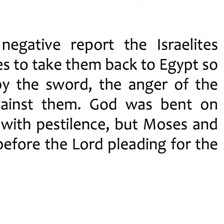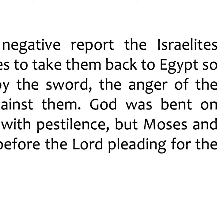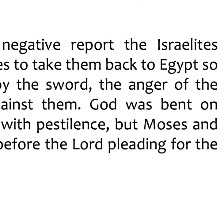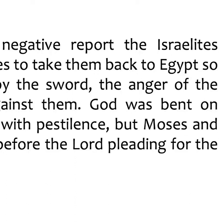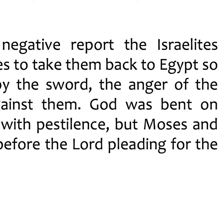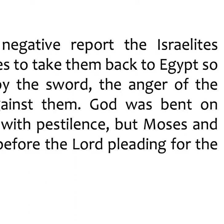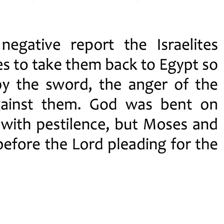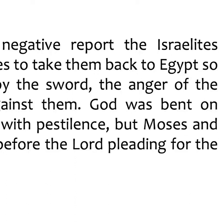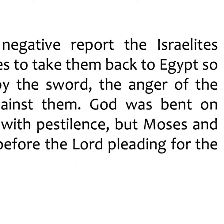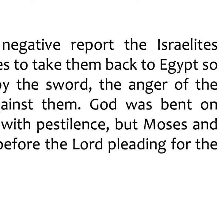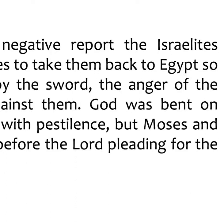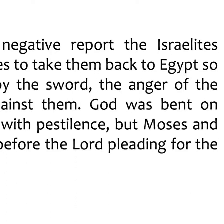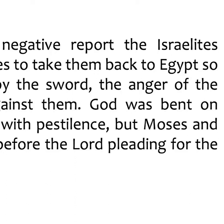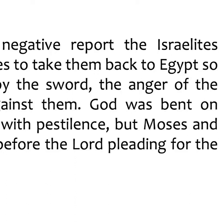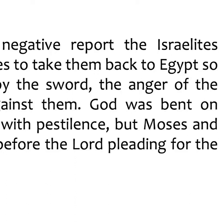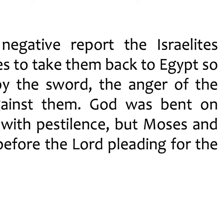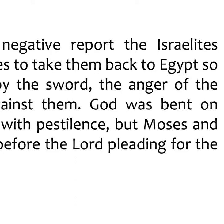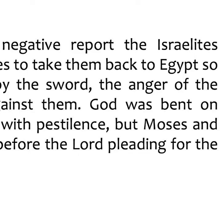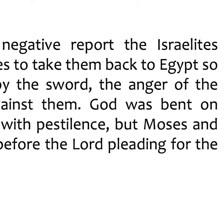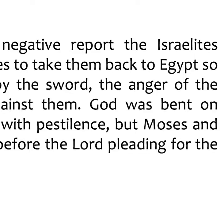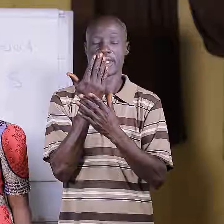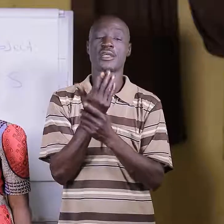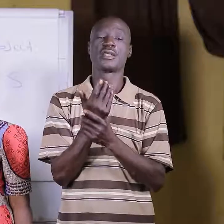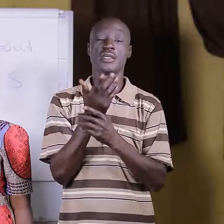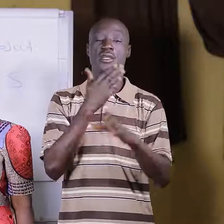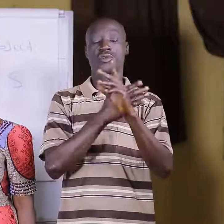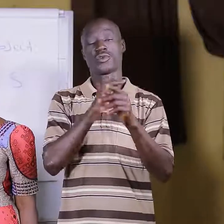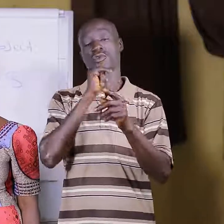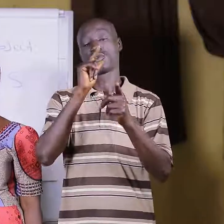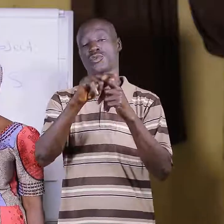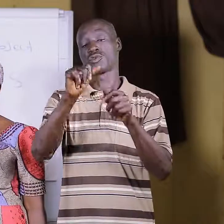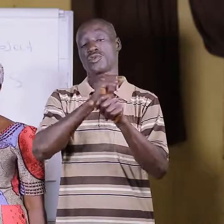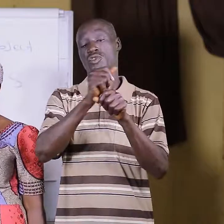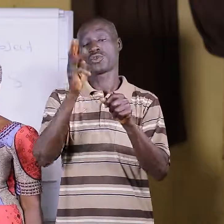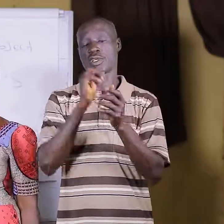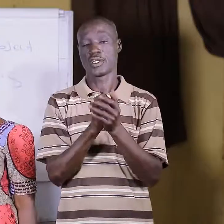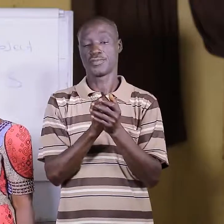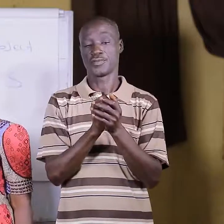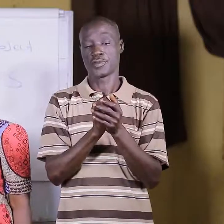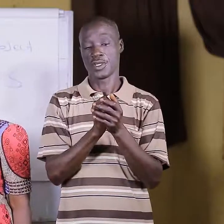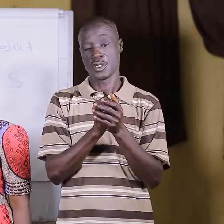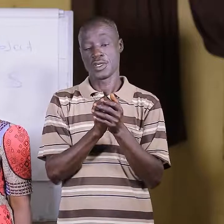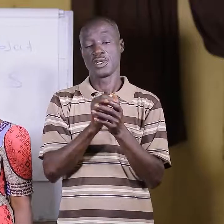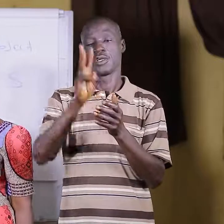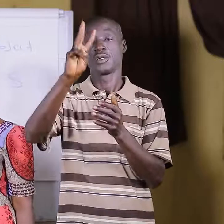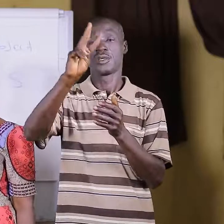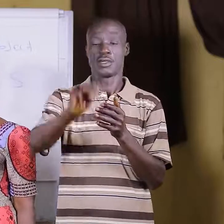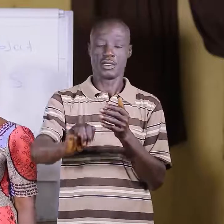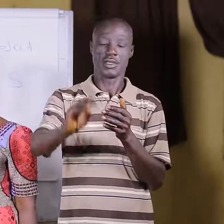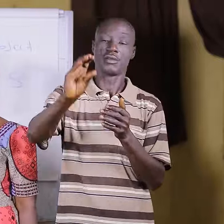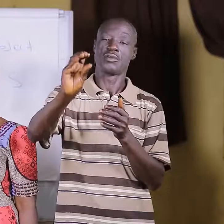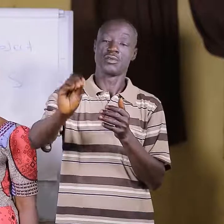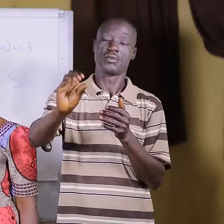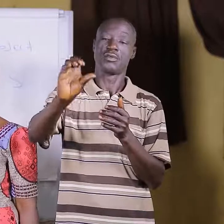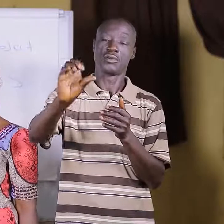face down before the Lord, pleading for the Israelites. Moses was really a good leader. When the Israelites